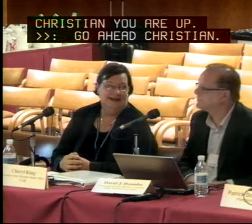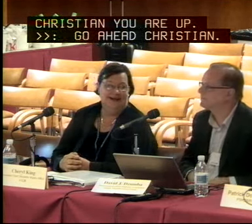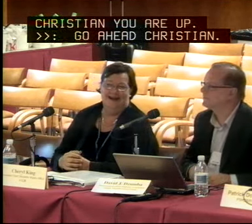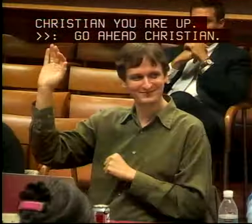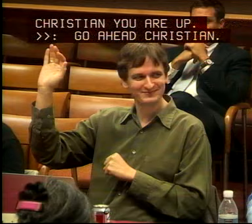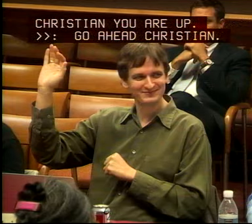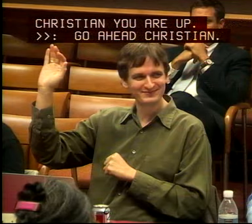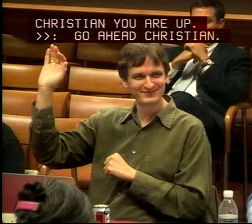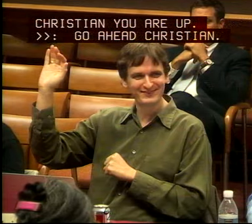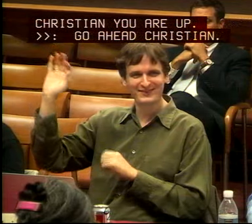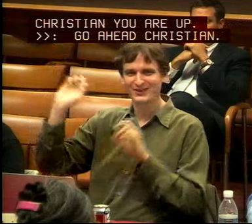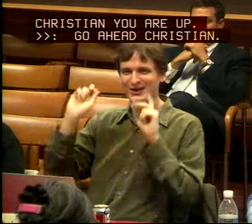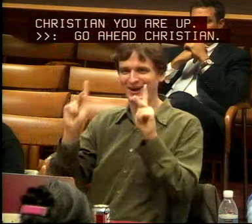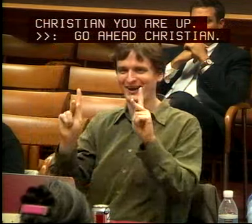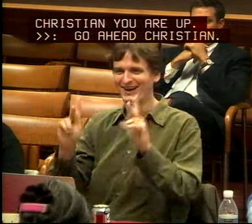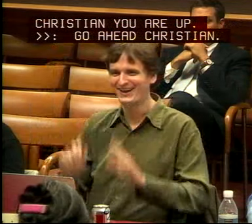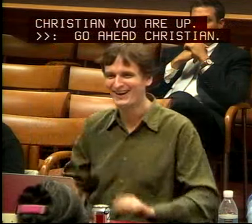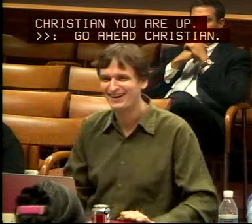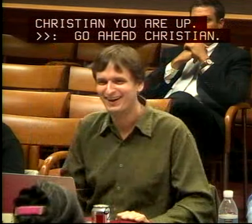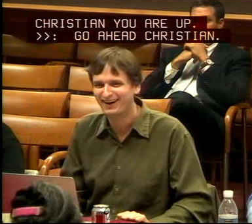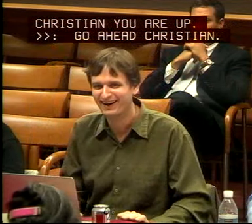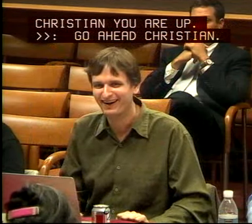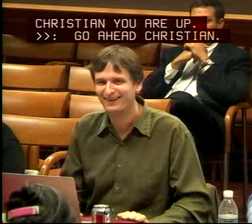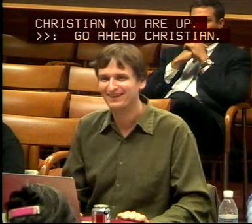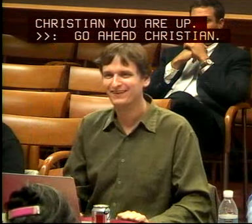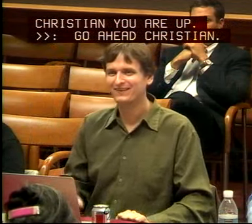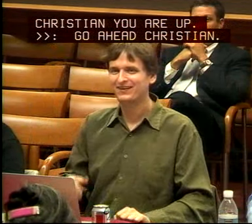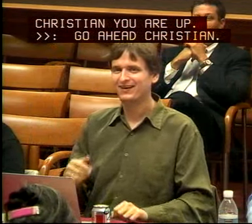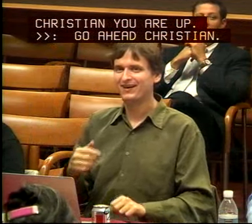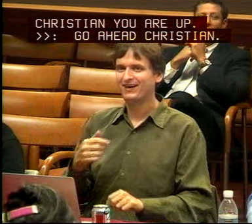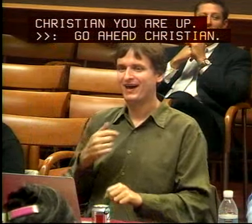Hello? I think it helps them first. Okay. Oh, okay.